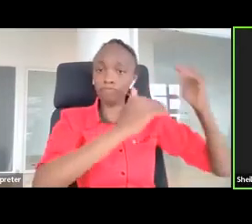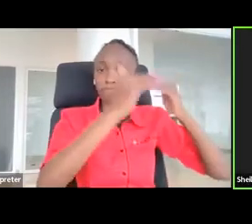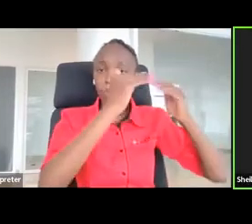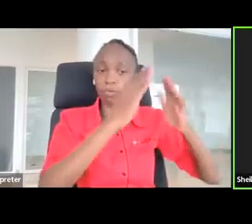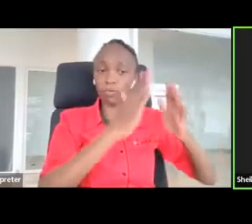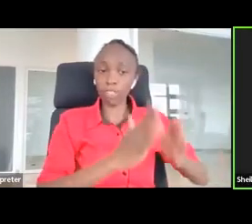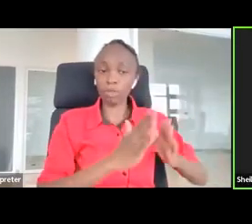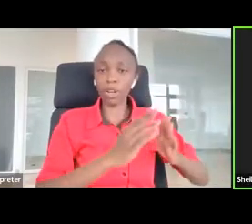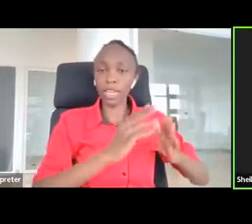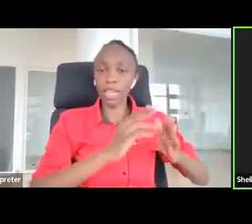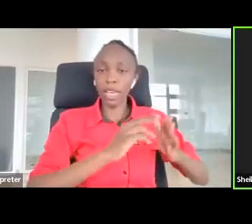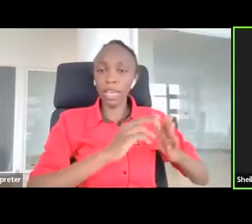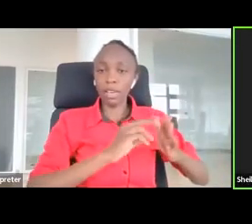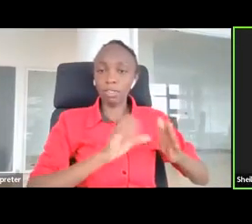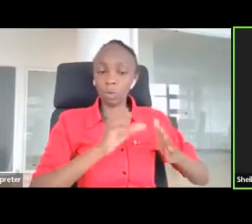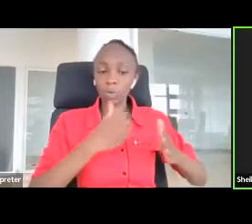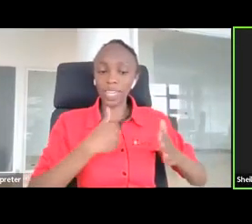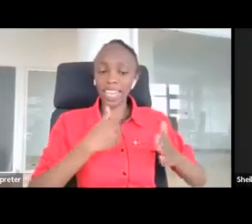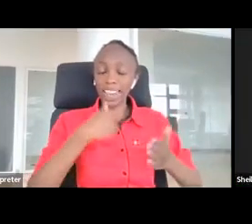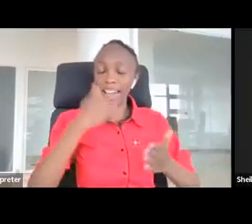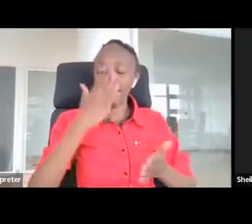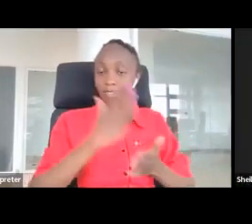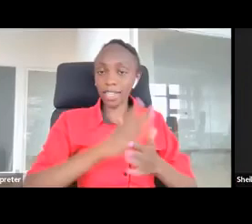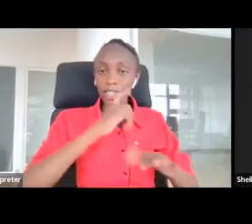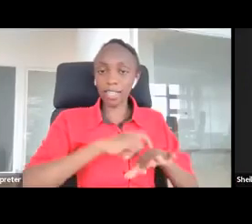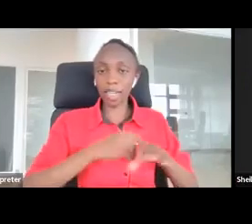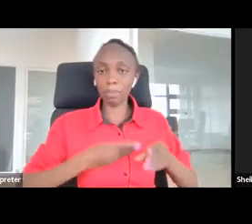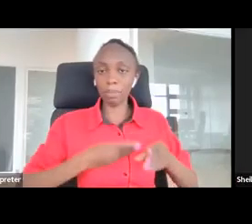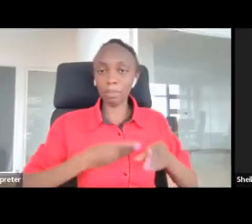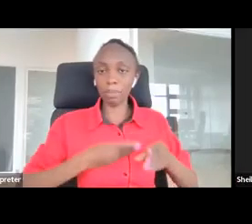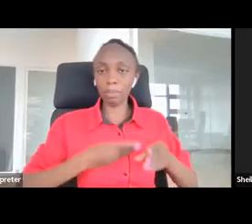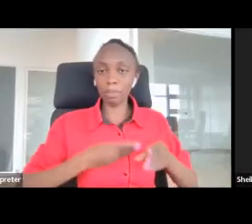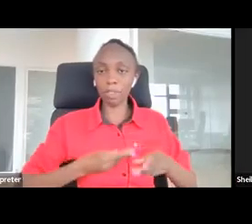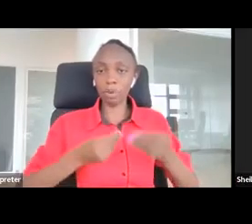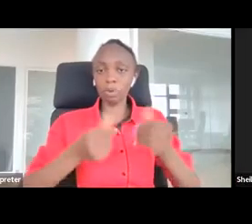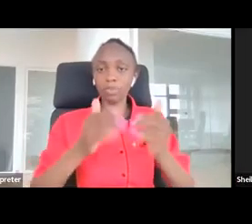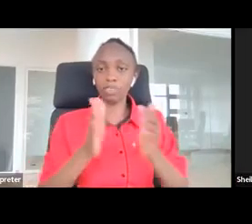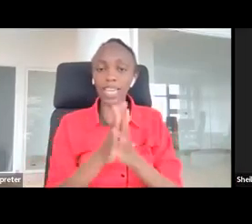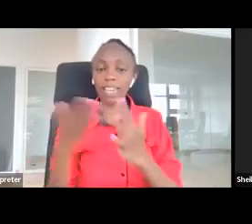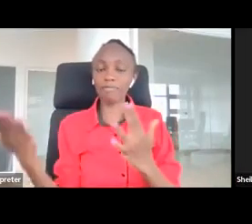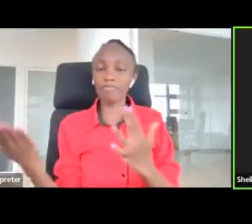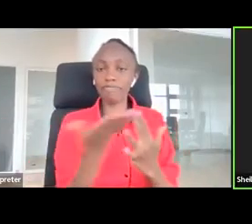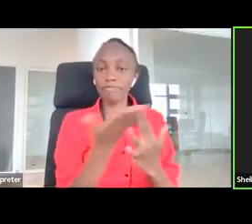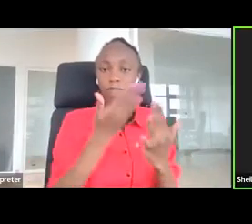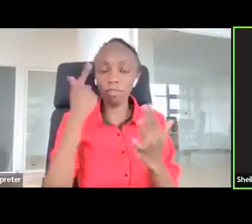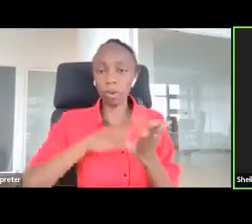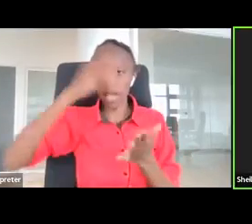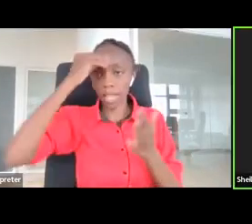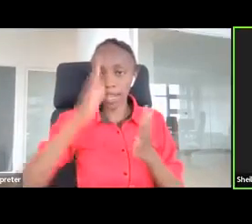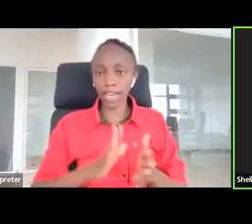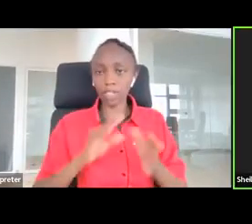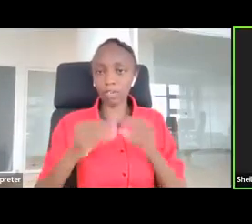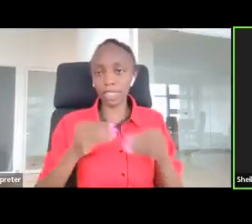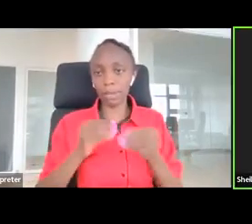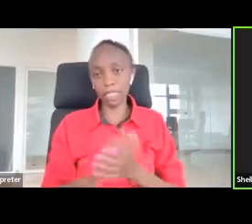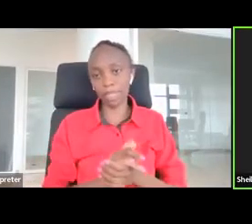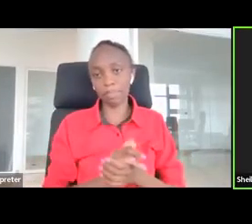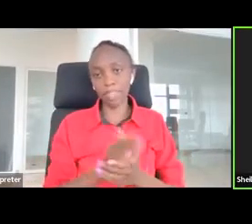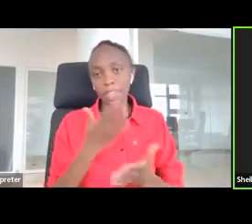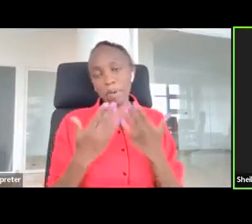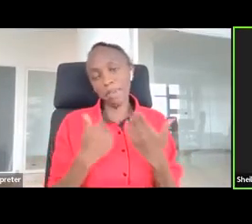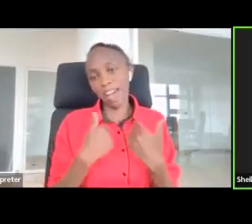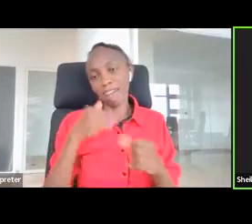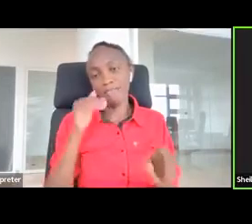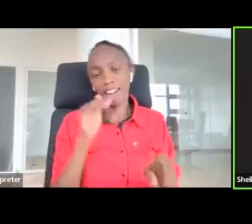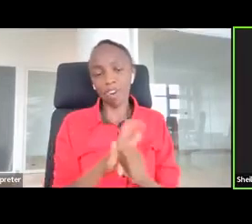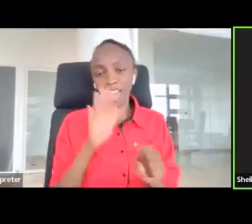real-time solutions and interventions for our learners and trainees with disabilities. I may have so much that I can say, but I want